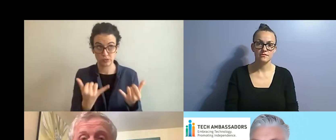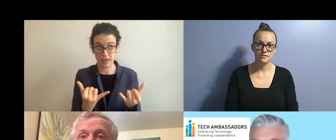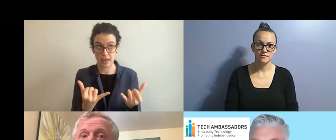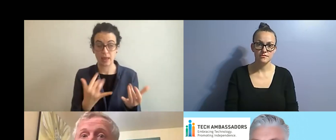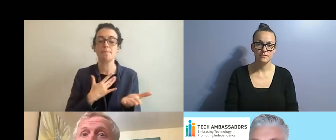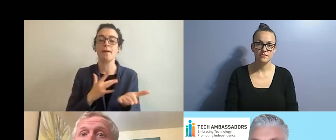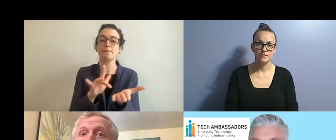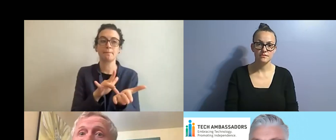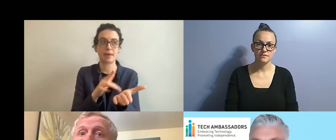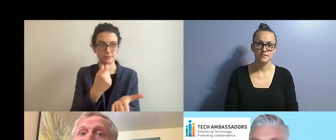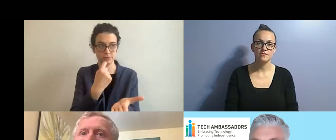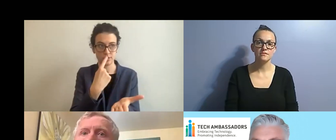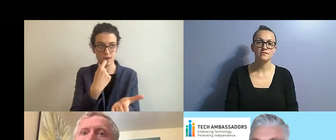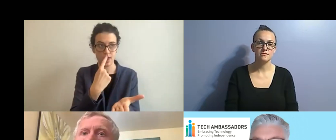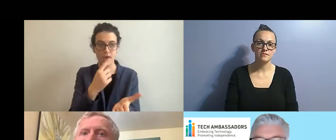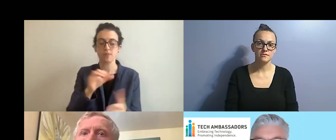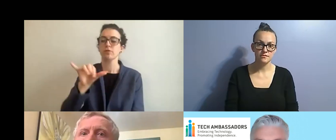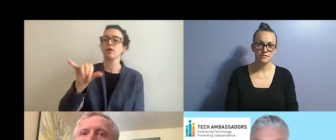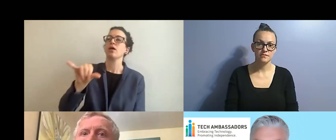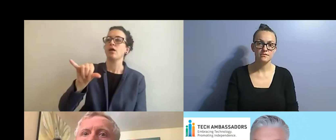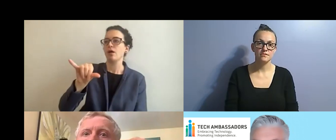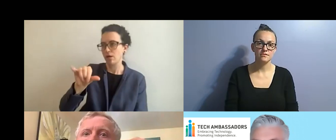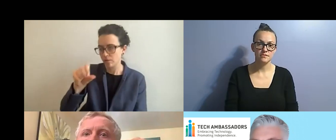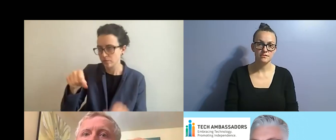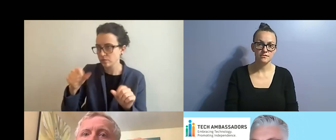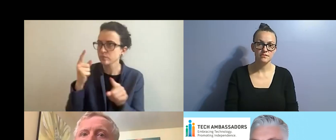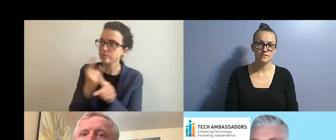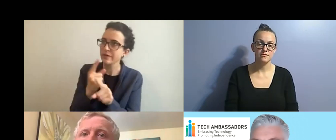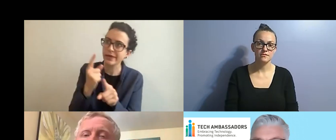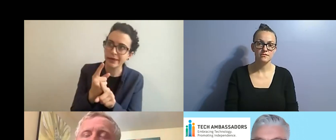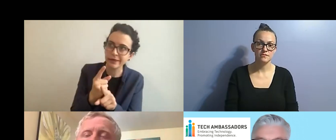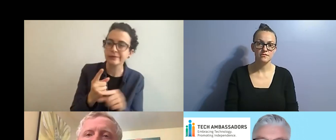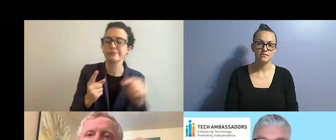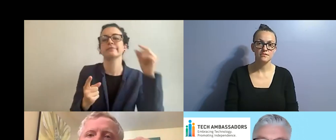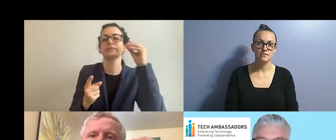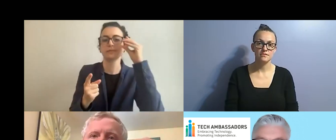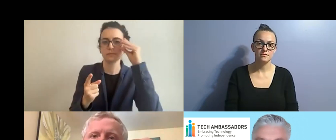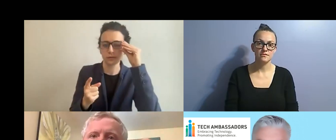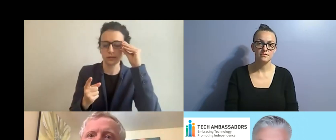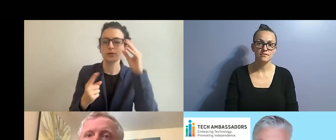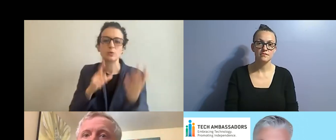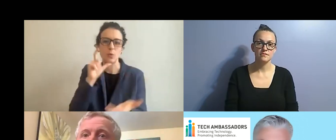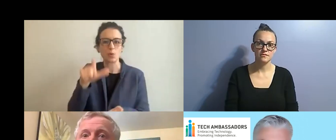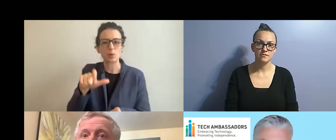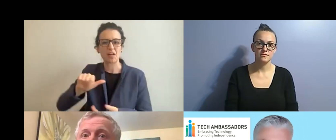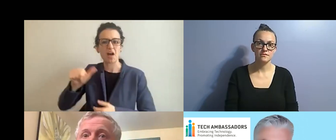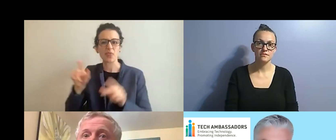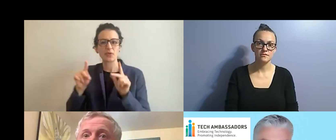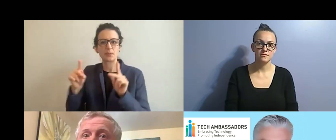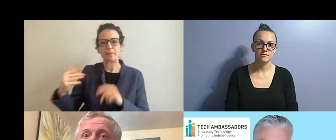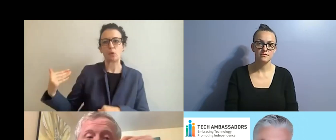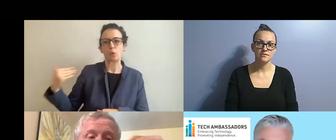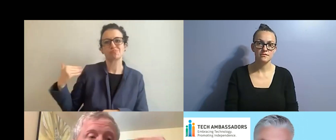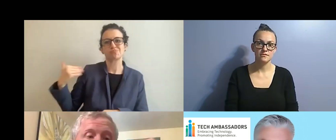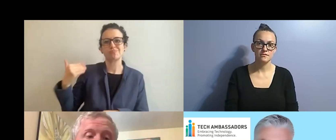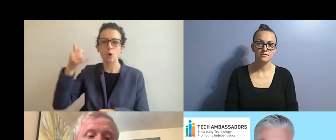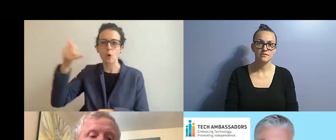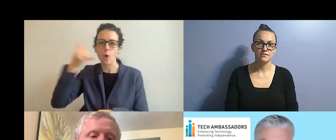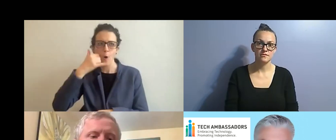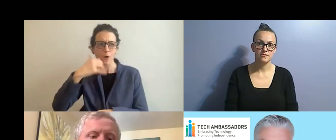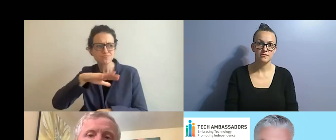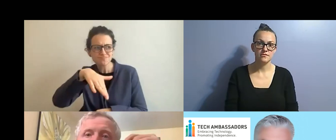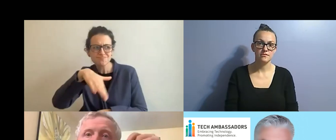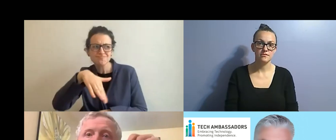I have that recorded. So I don't need mom and dad, aunts and uncles to call me and remind me of that,